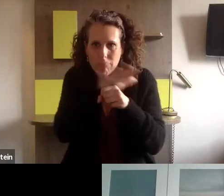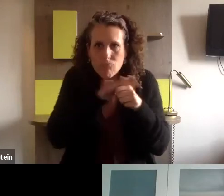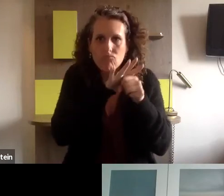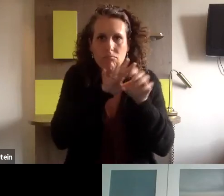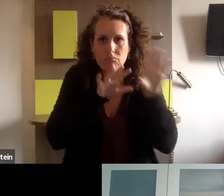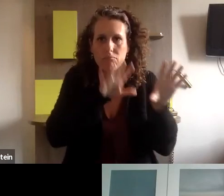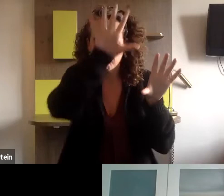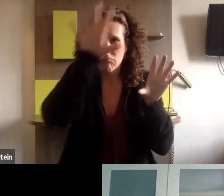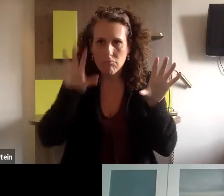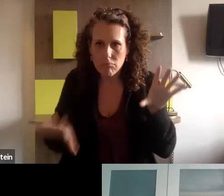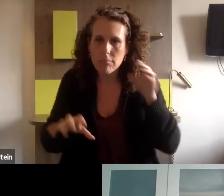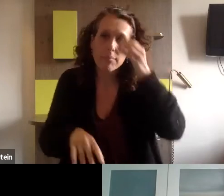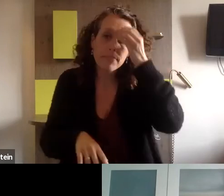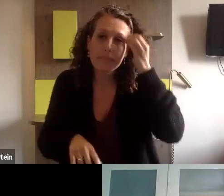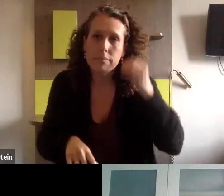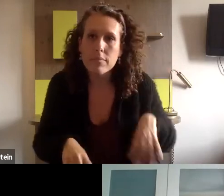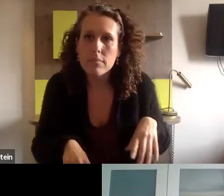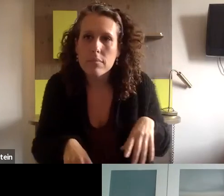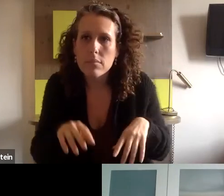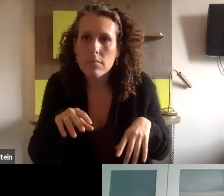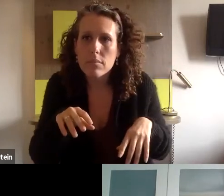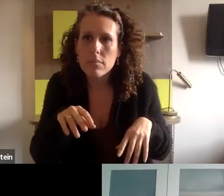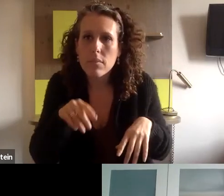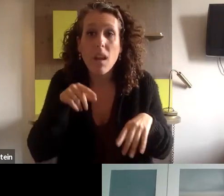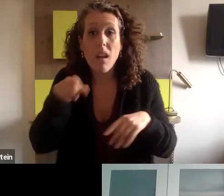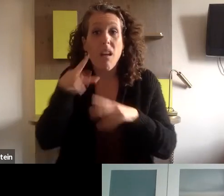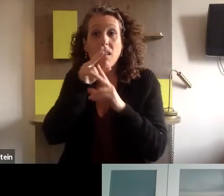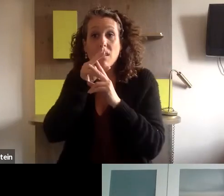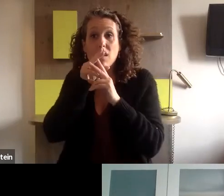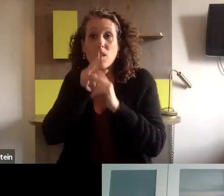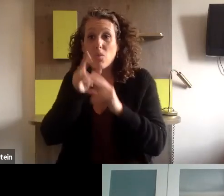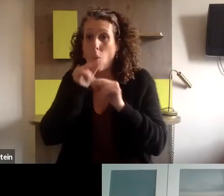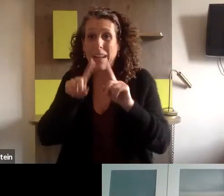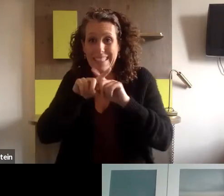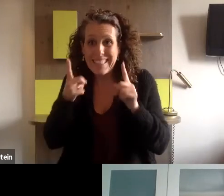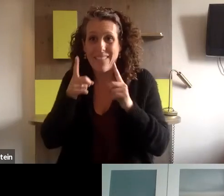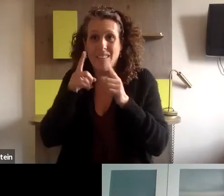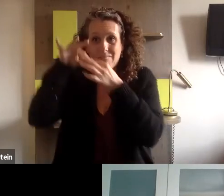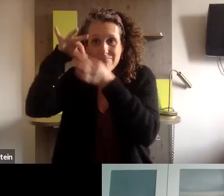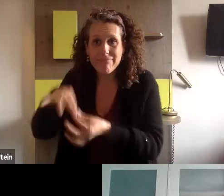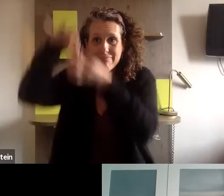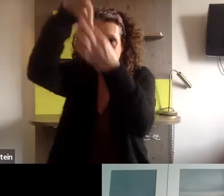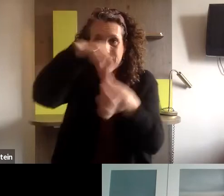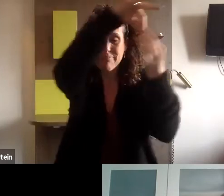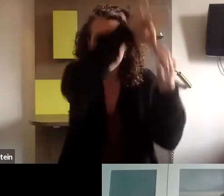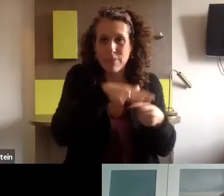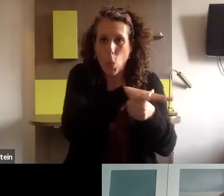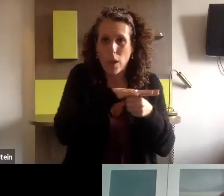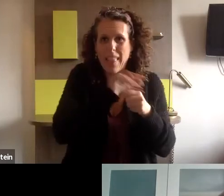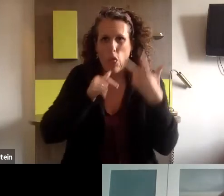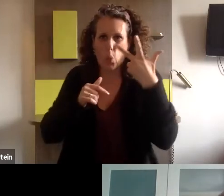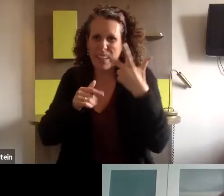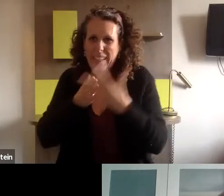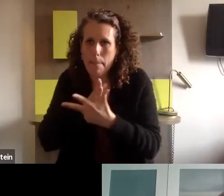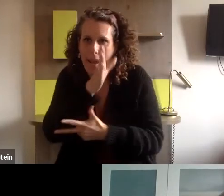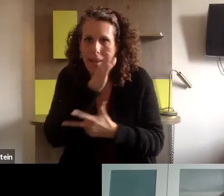And there is Retro-Romanic, which is spoken in different areas. So, but just talking about those three main language